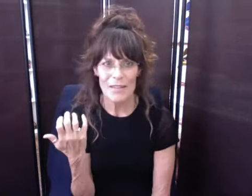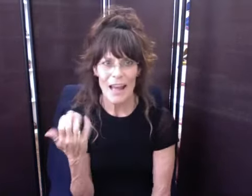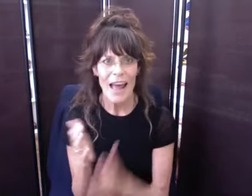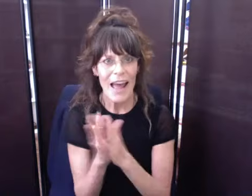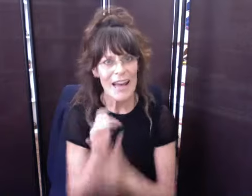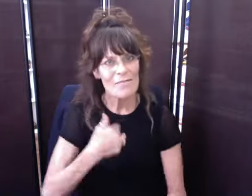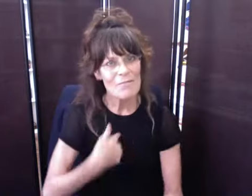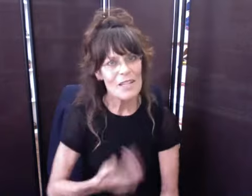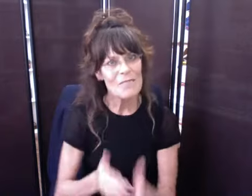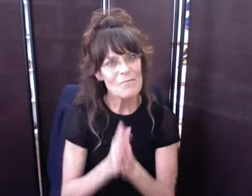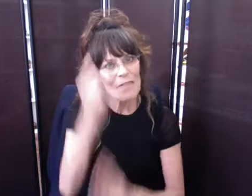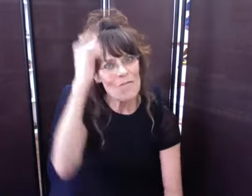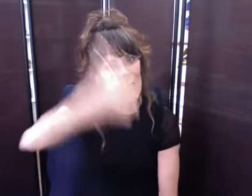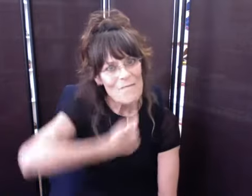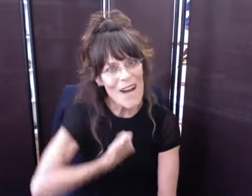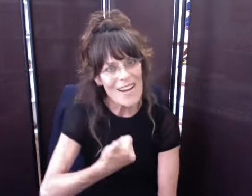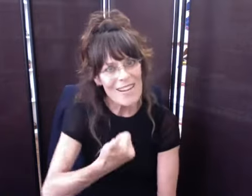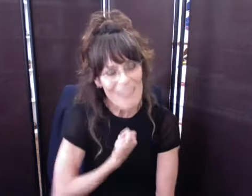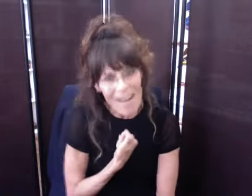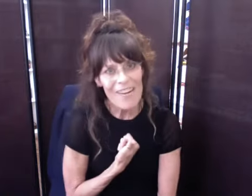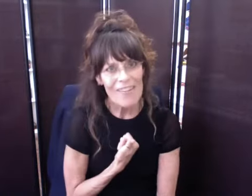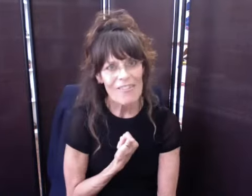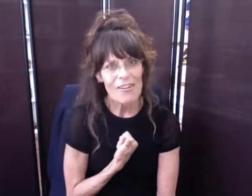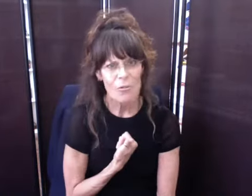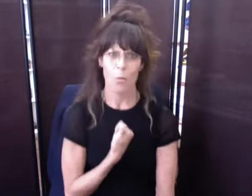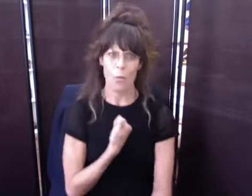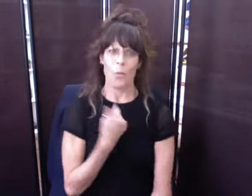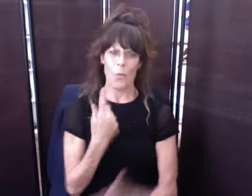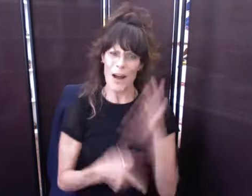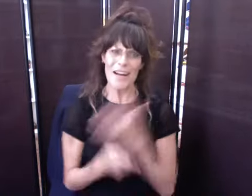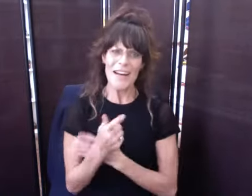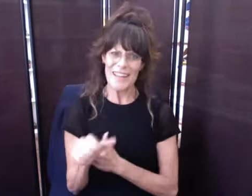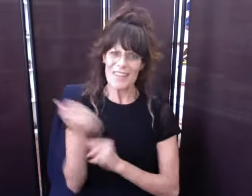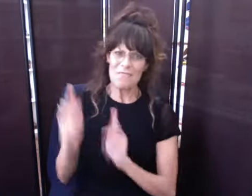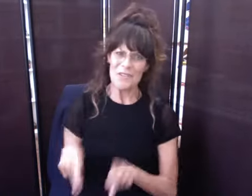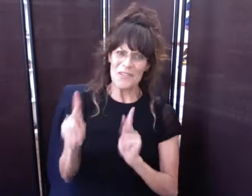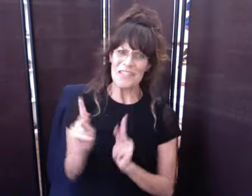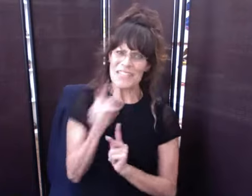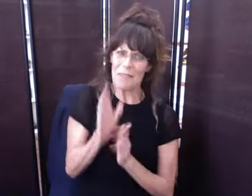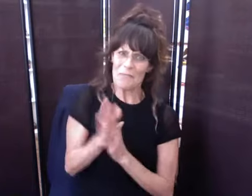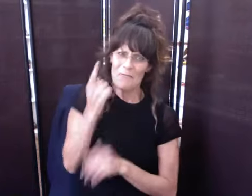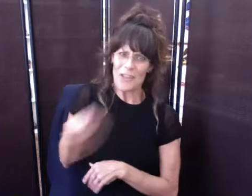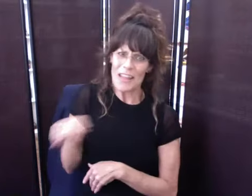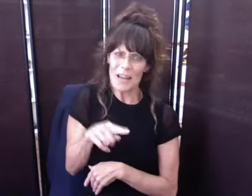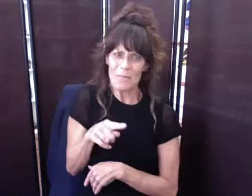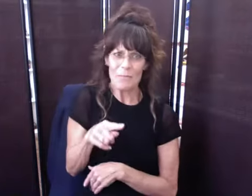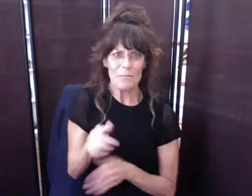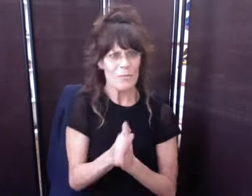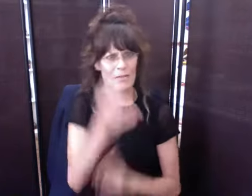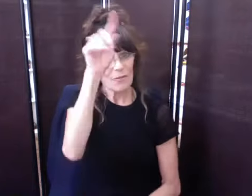me. They don't really ask me to pray for the other person that I resent. They ask me to pray for me. We